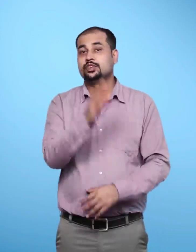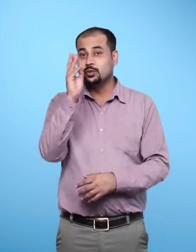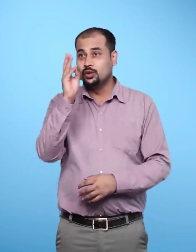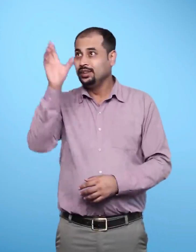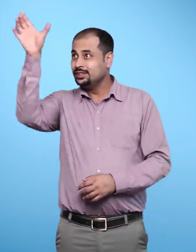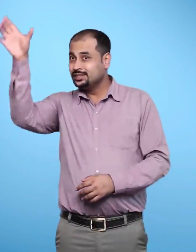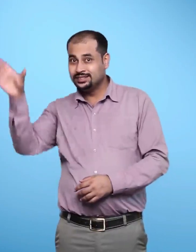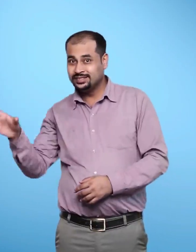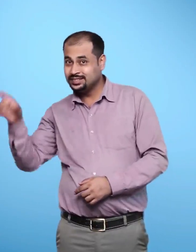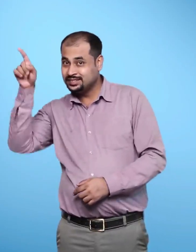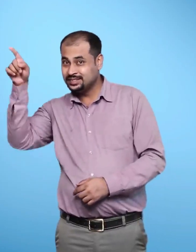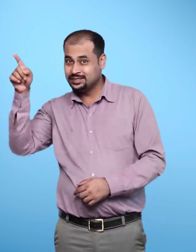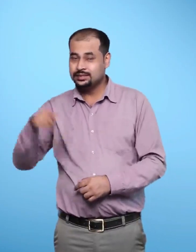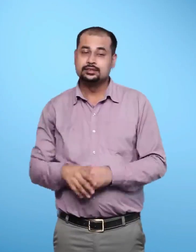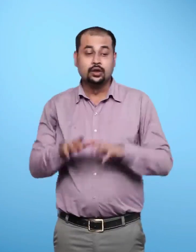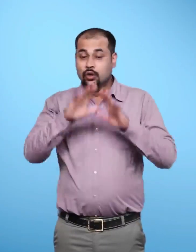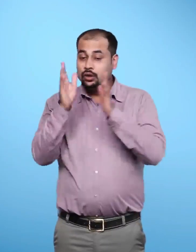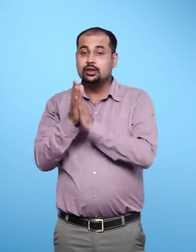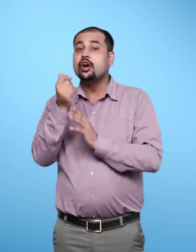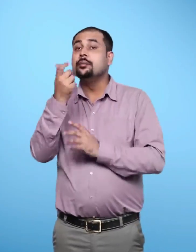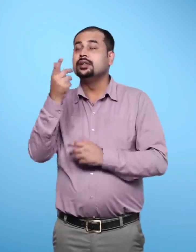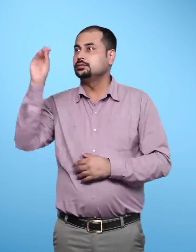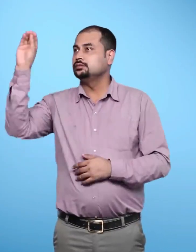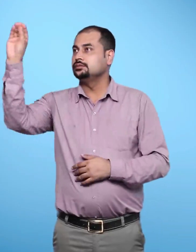And fourth column is for cost.